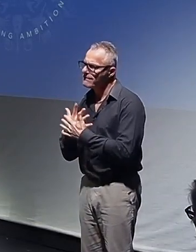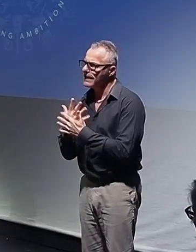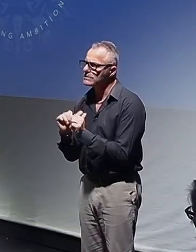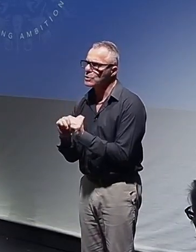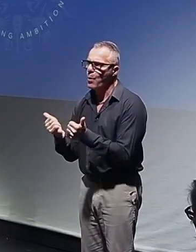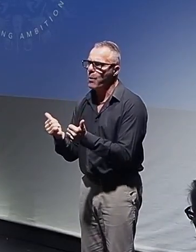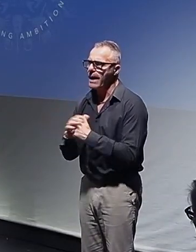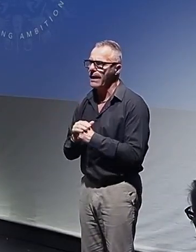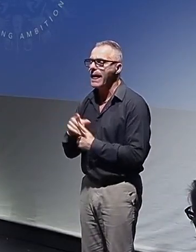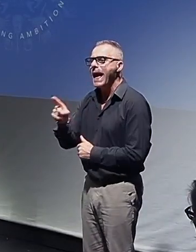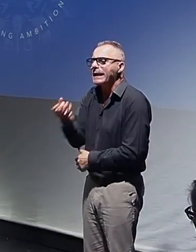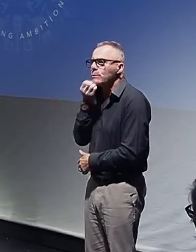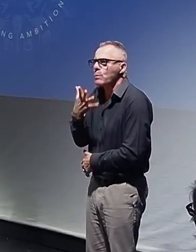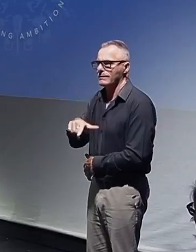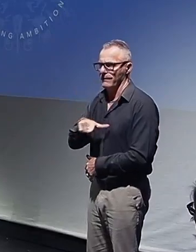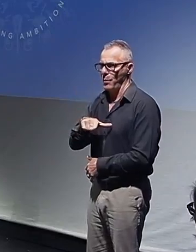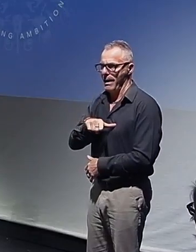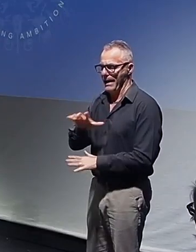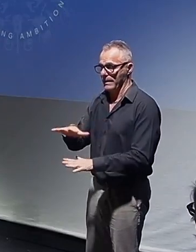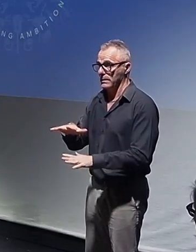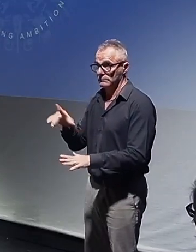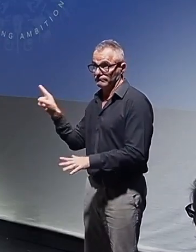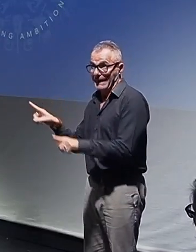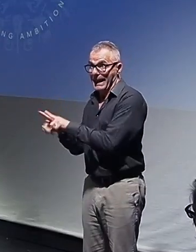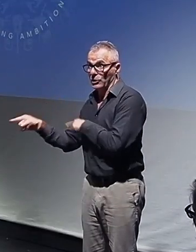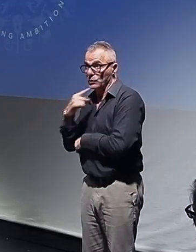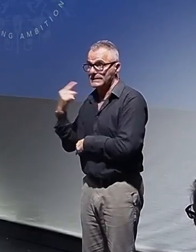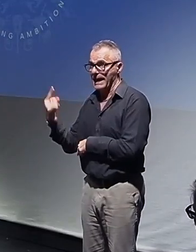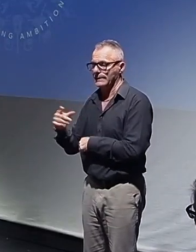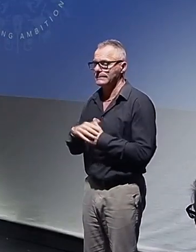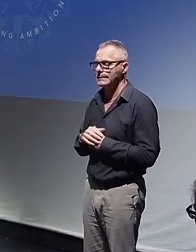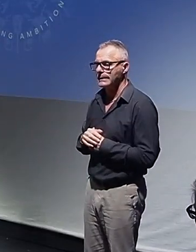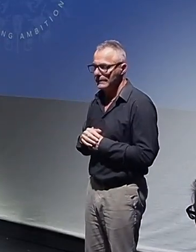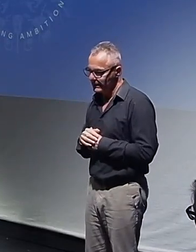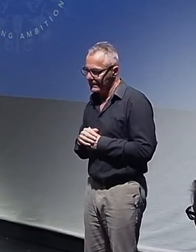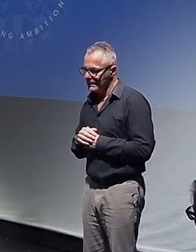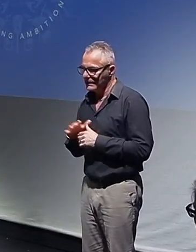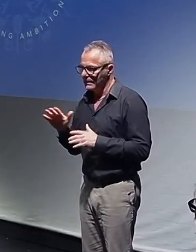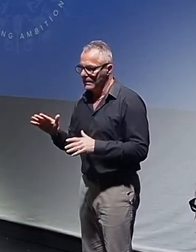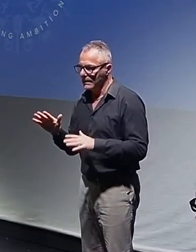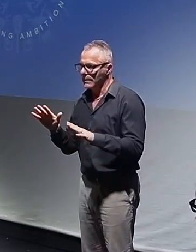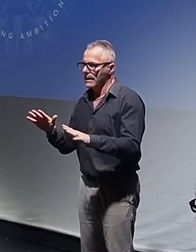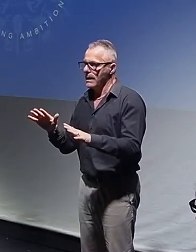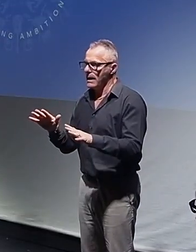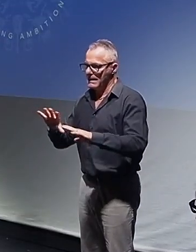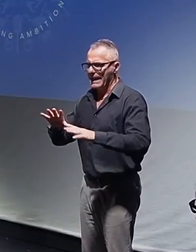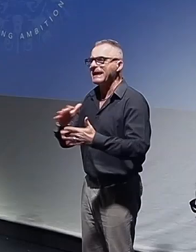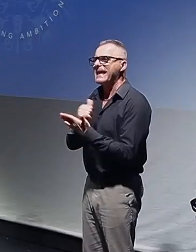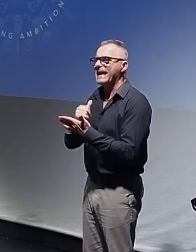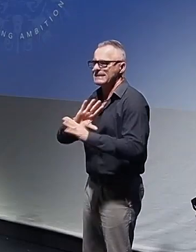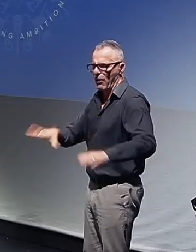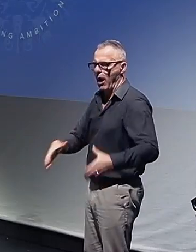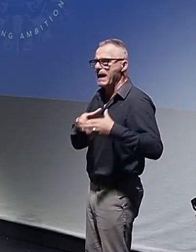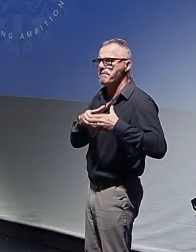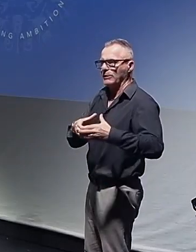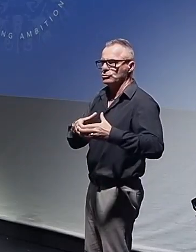well. And actually, what was wonderful was, as you say, yeah, people say diversity and they're the gays is like they're a homogenous bunch over in the